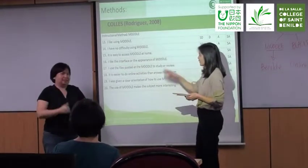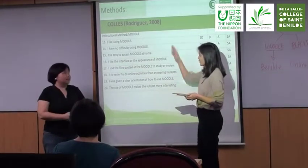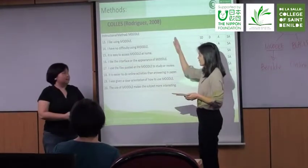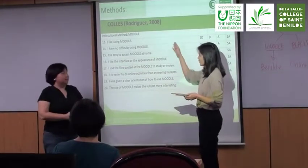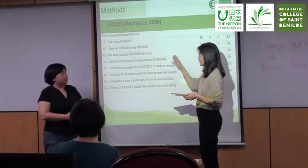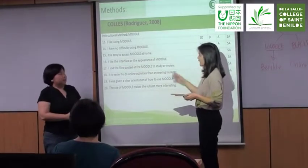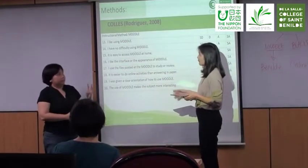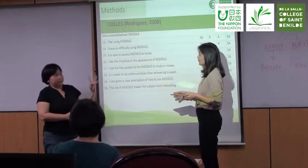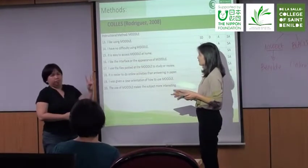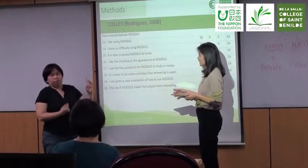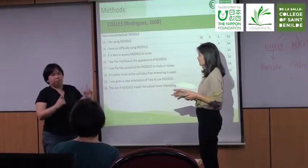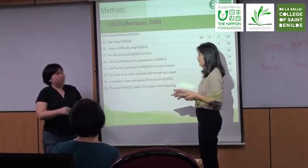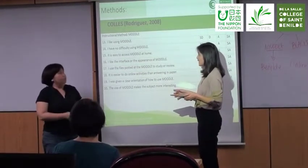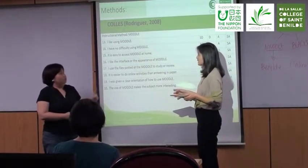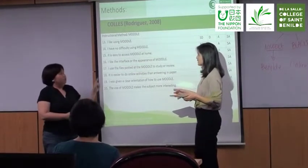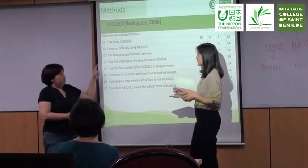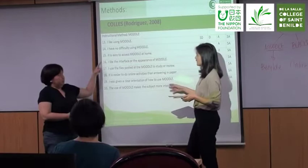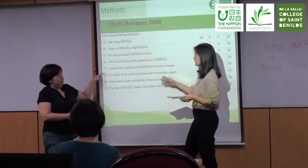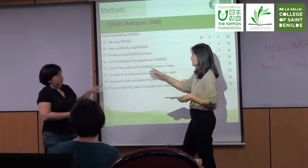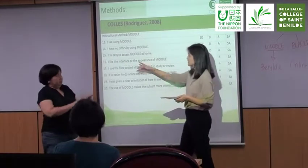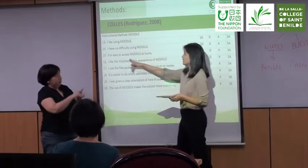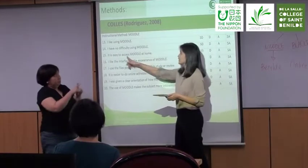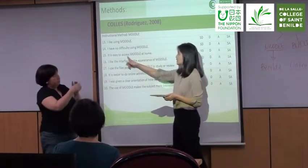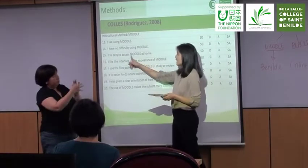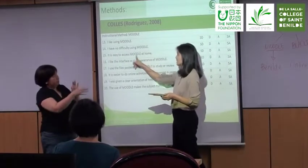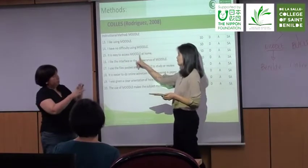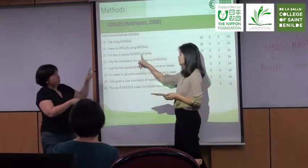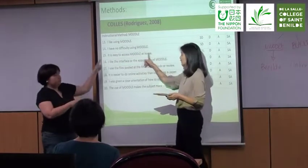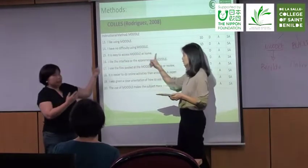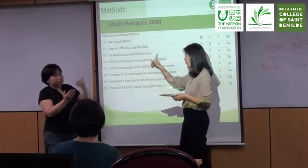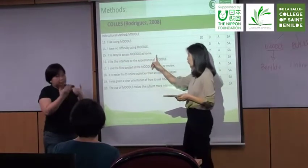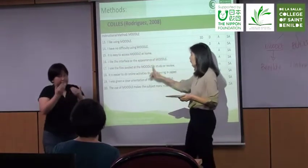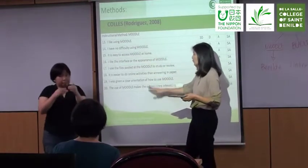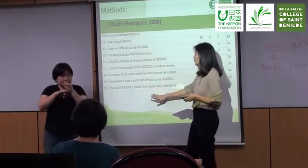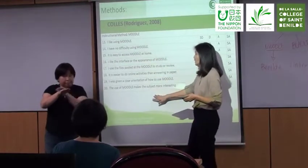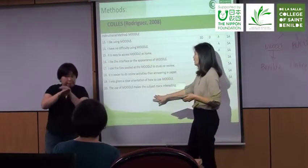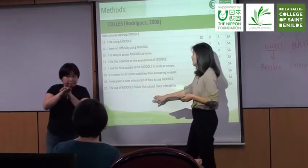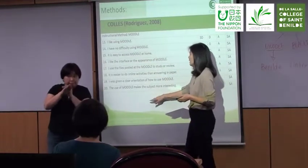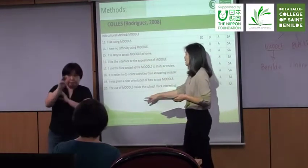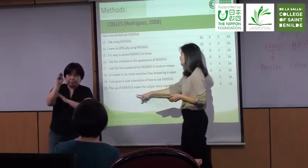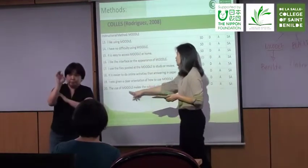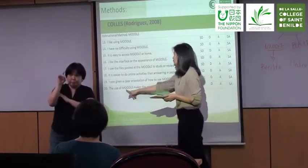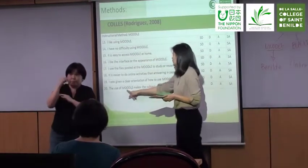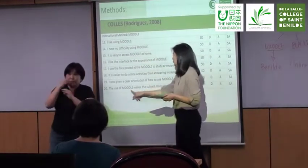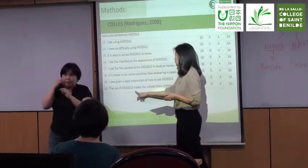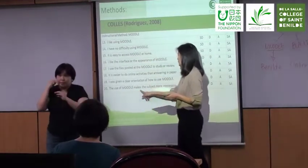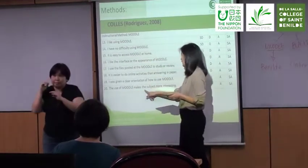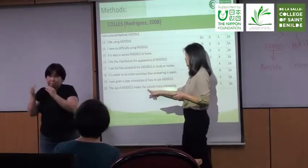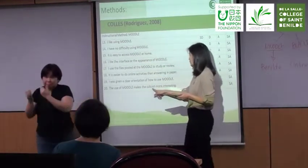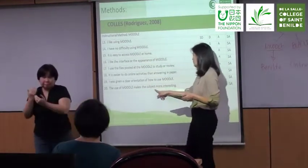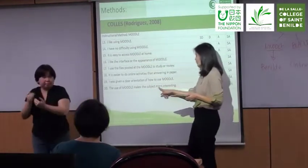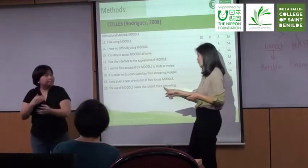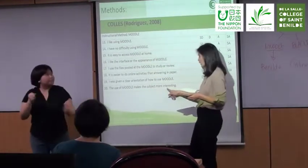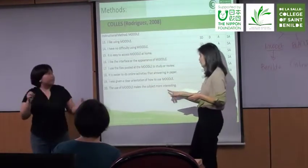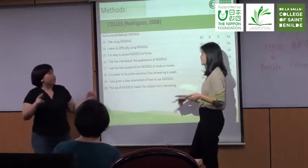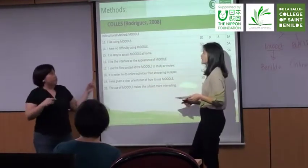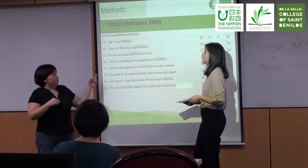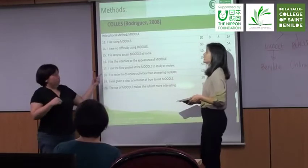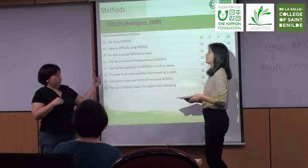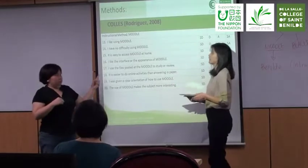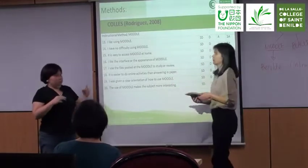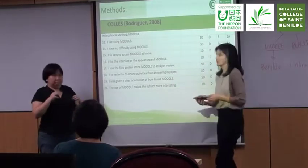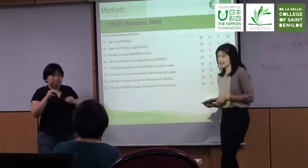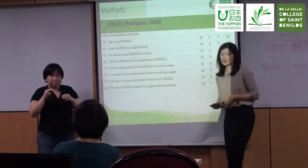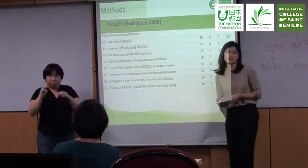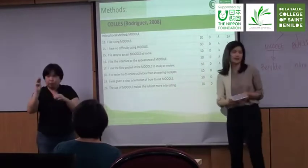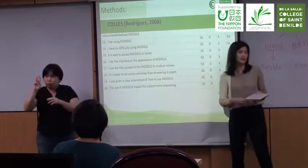So these are the sample statements. It is easy to access MOODLE at home. The use of MOODLE makes the subject more interesting